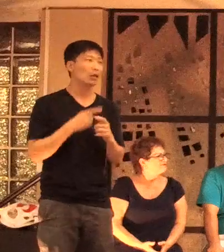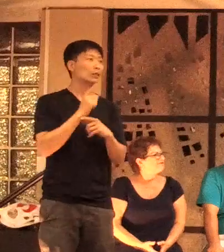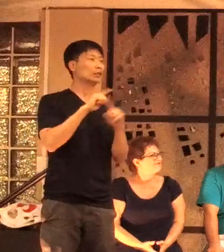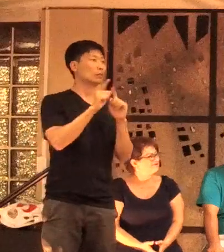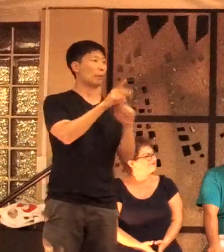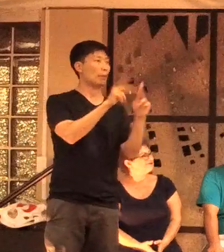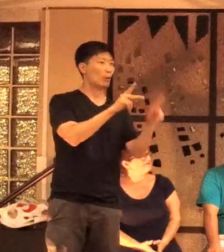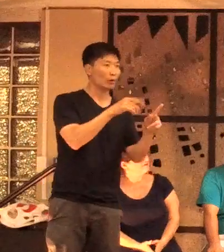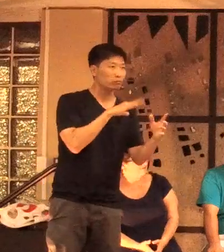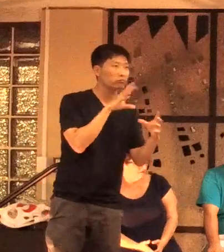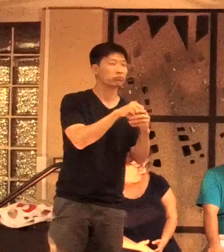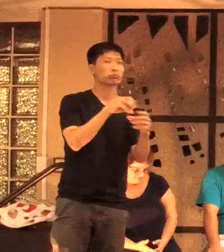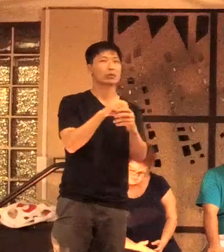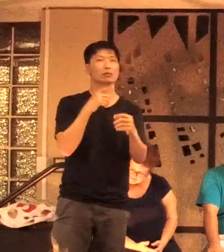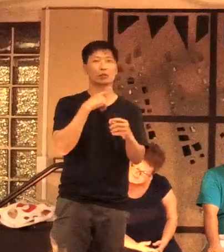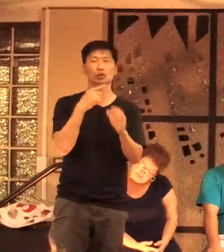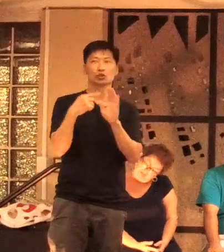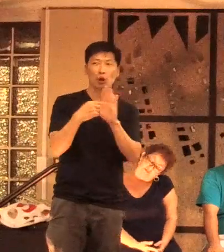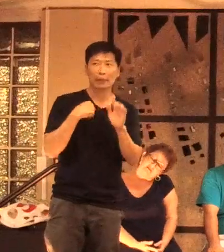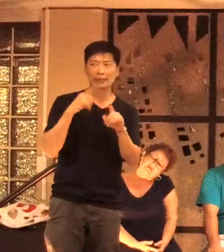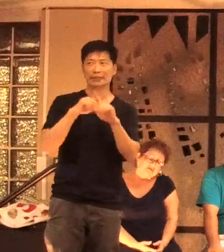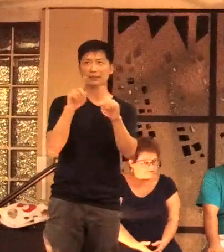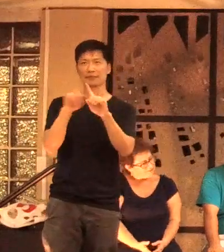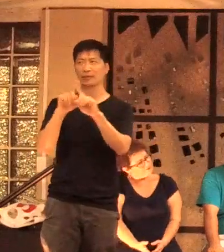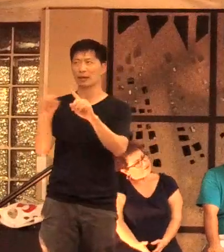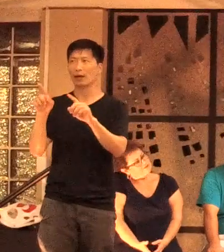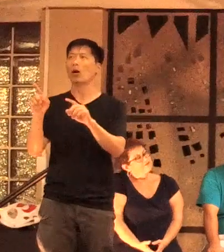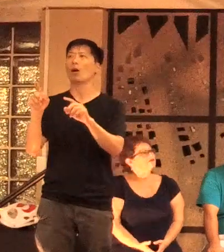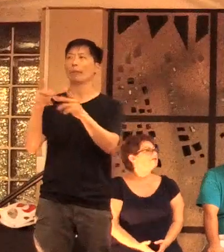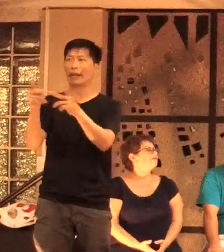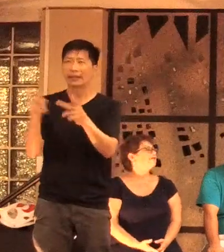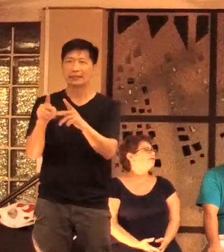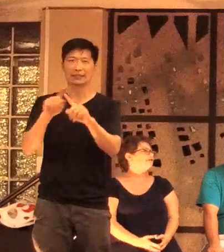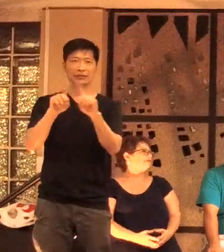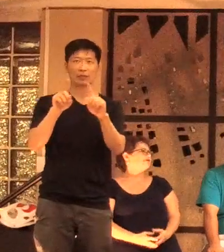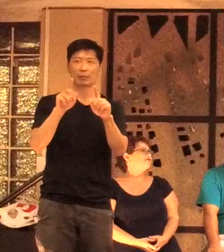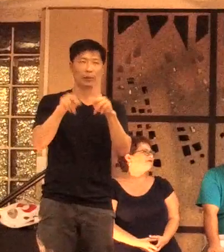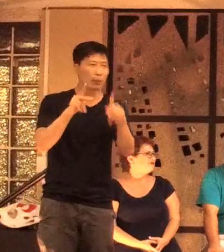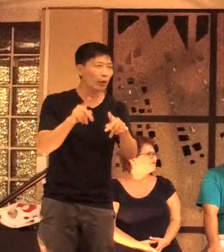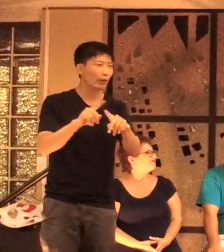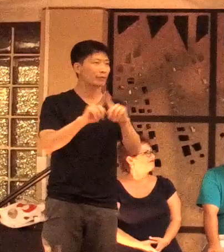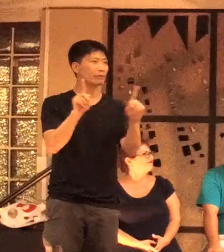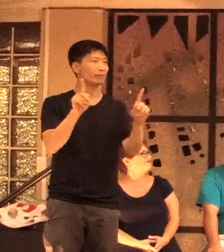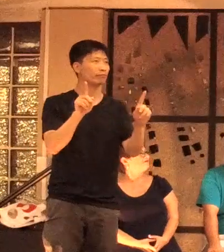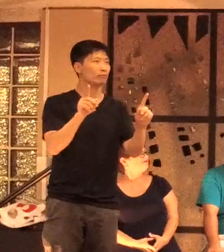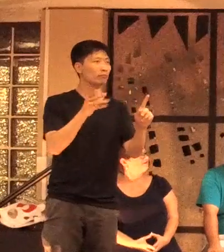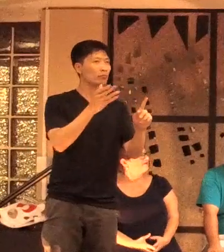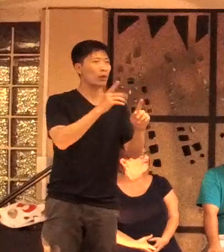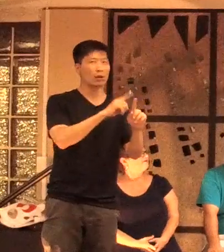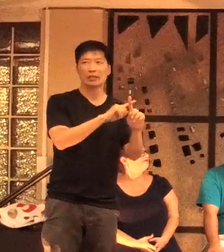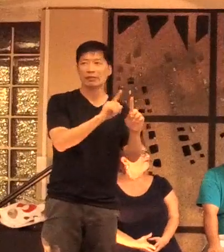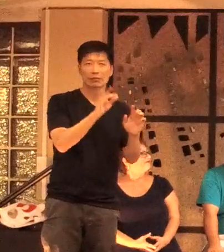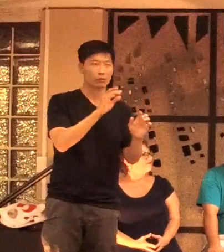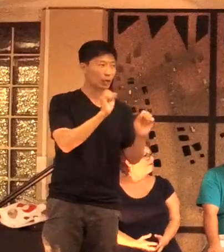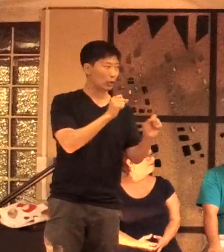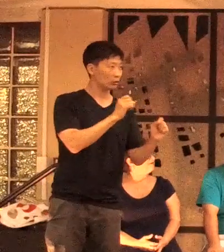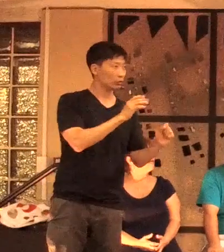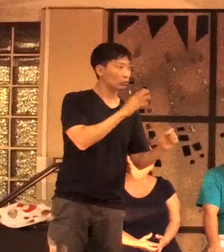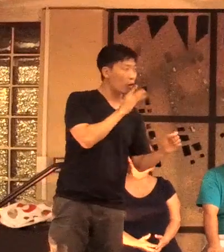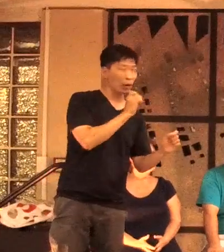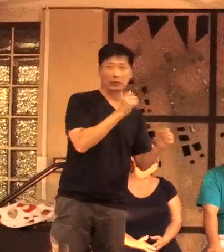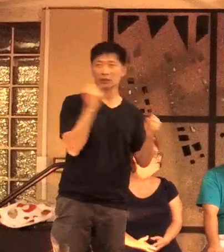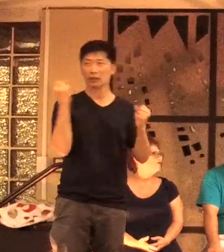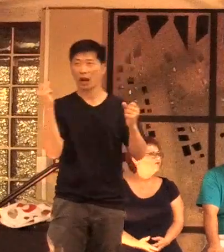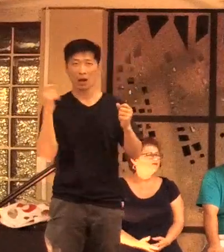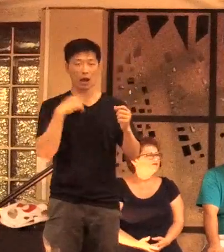people, of showing me different sides of different places, all these different people who talk and sign like this,